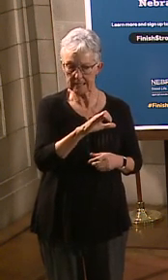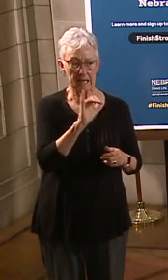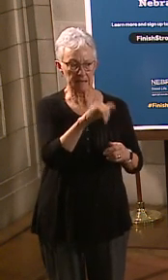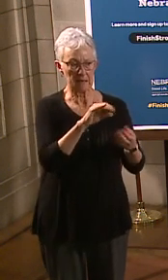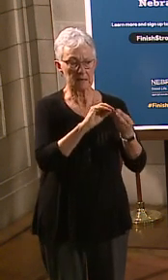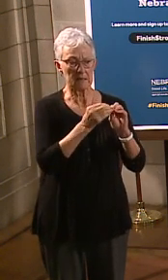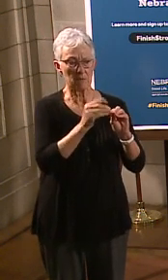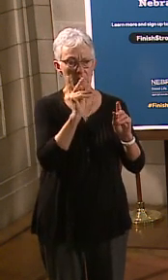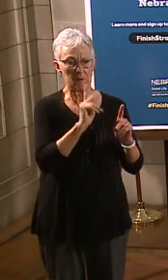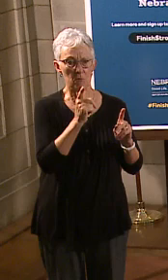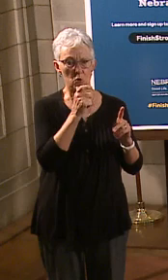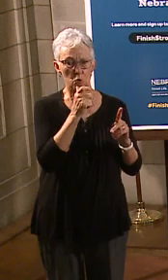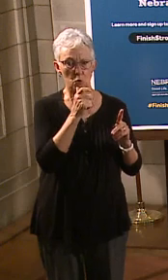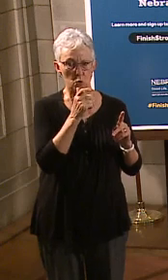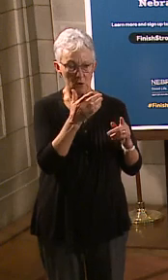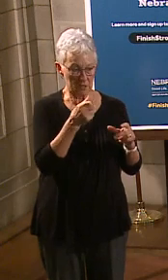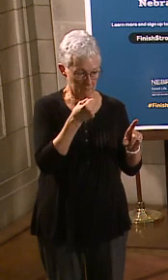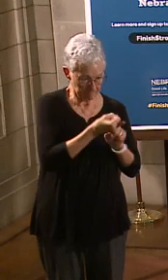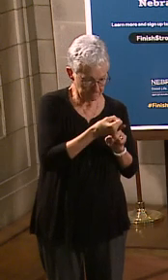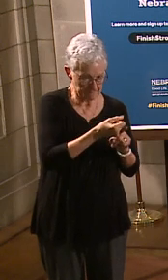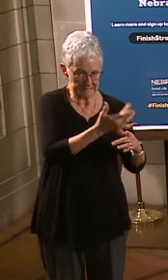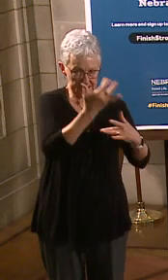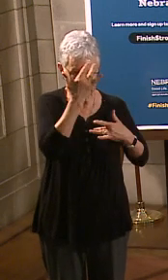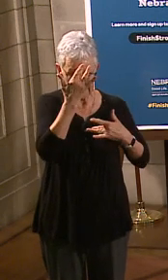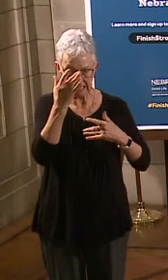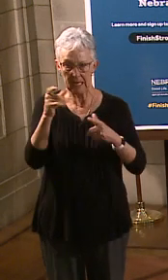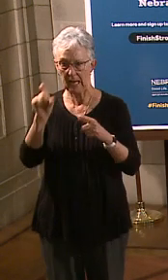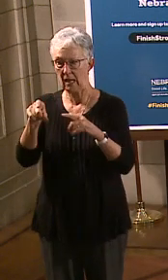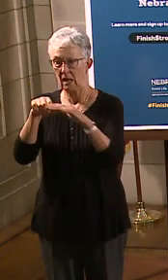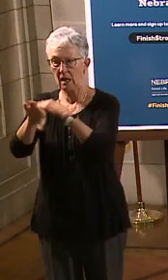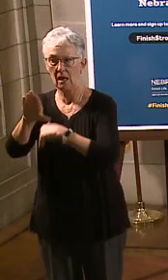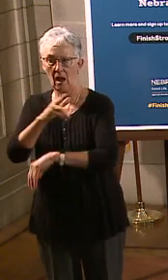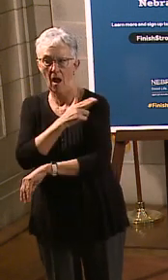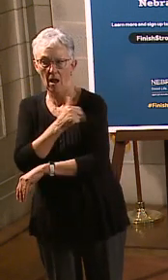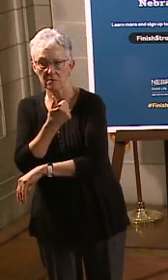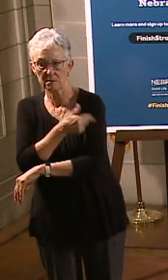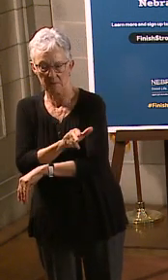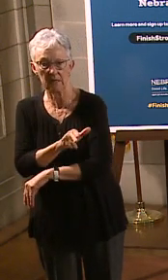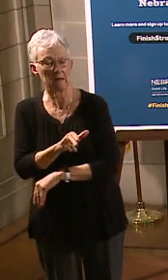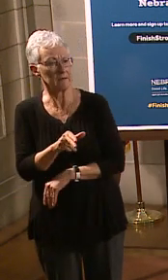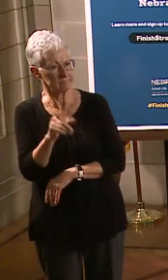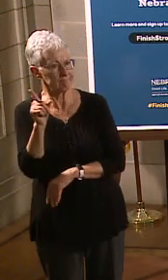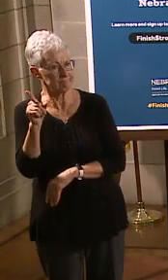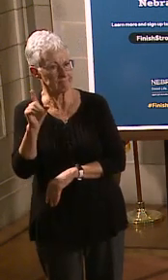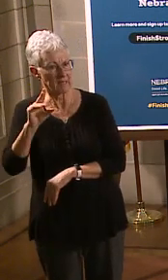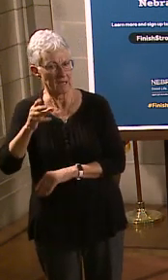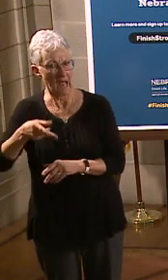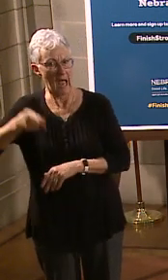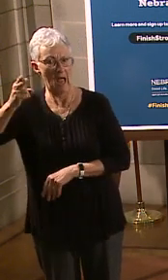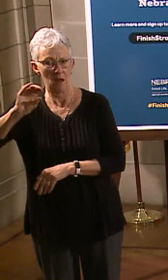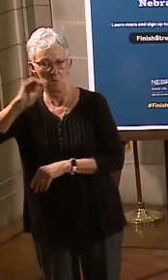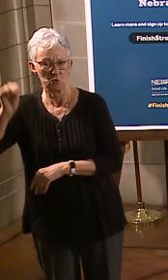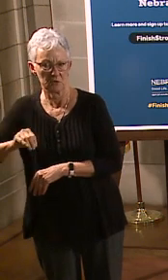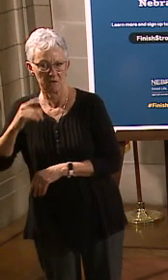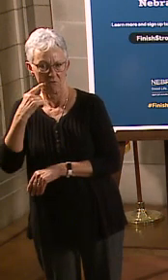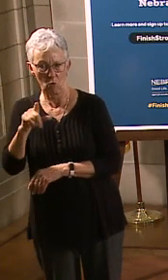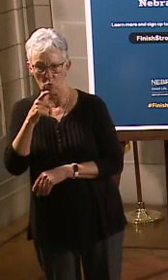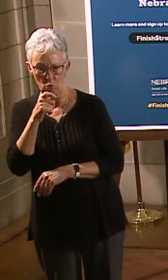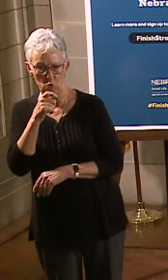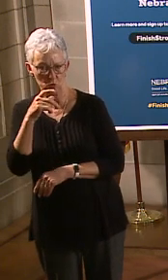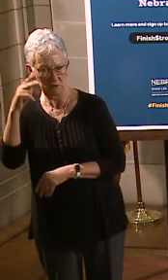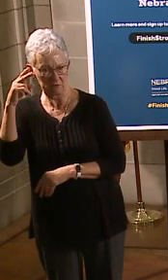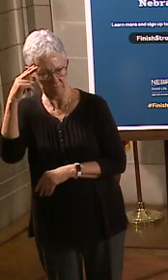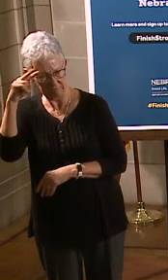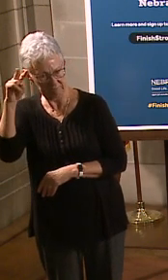So we want people to get the vaccine because all these vaccines are nearly 100% effective at keeping people out of the hospital and having those